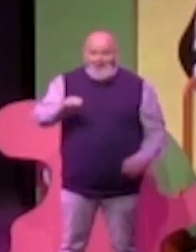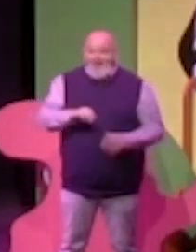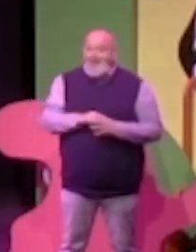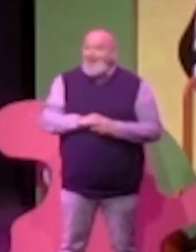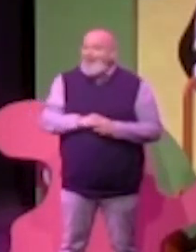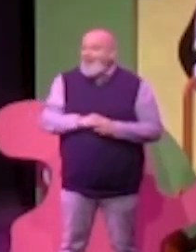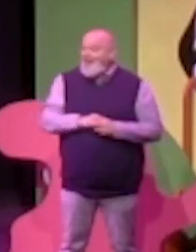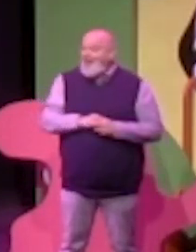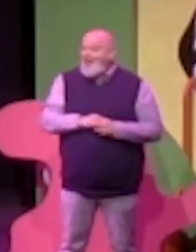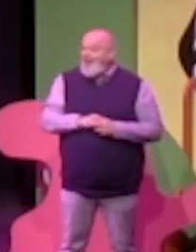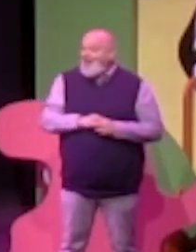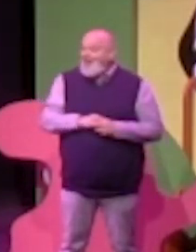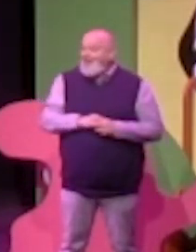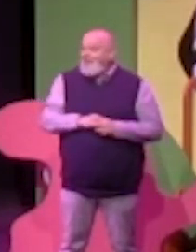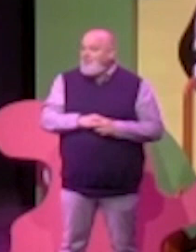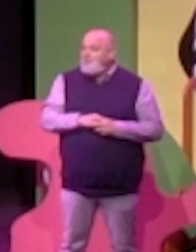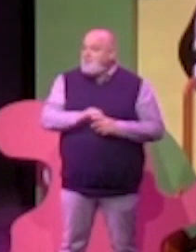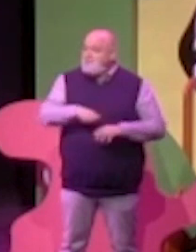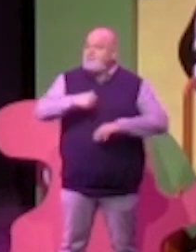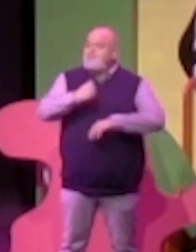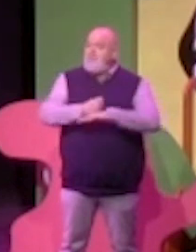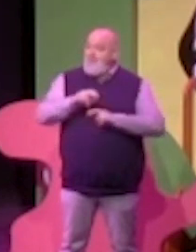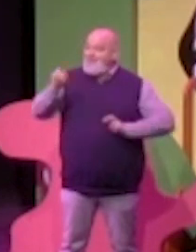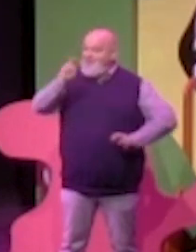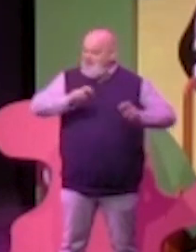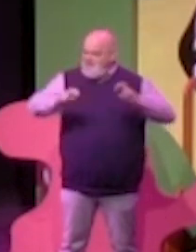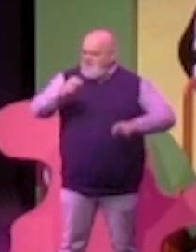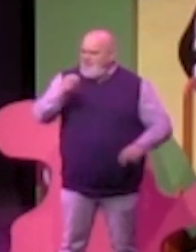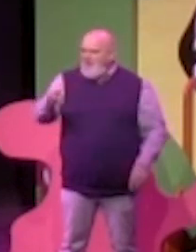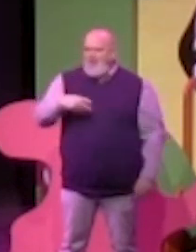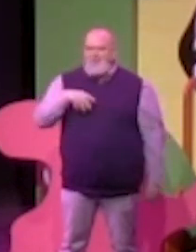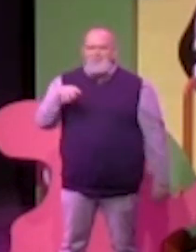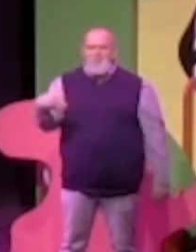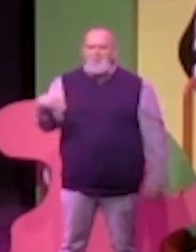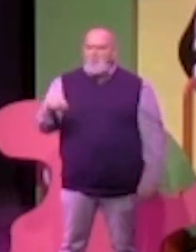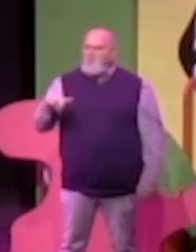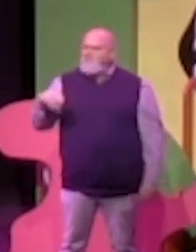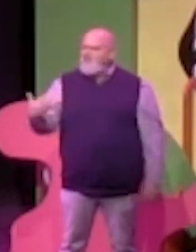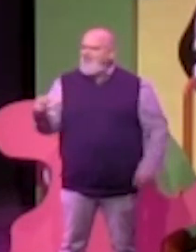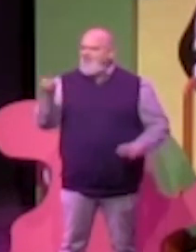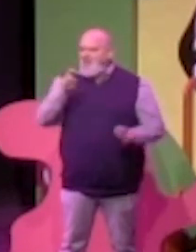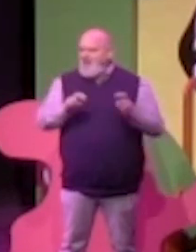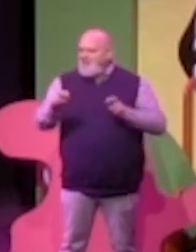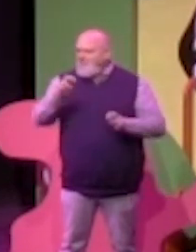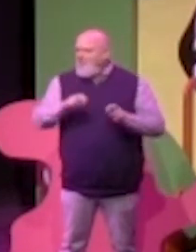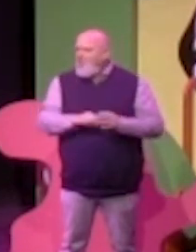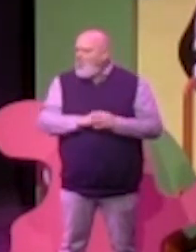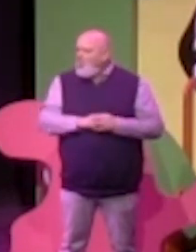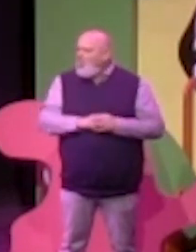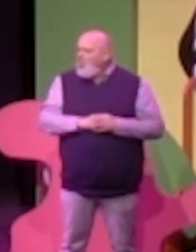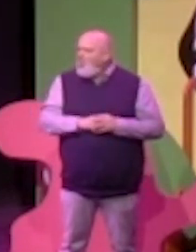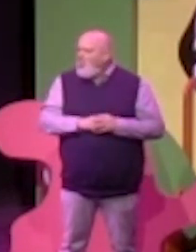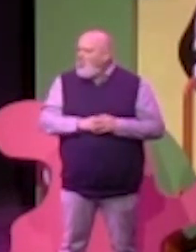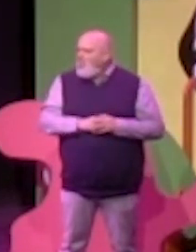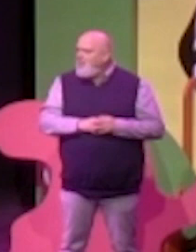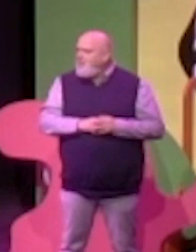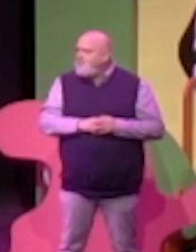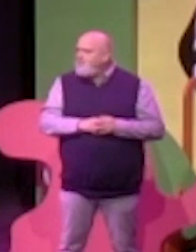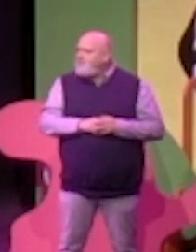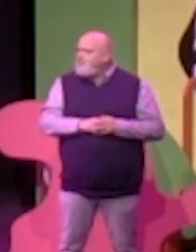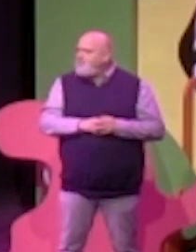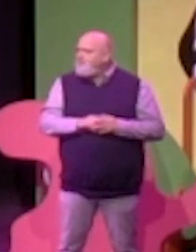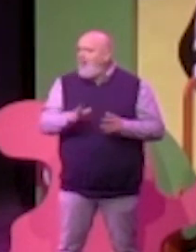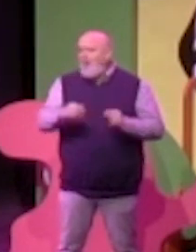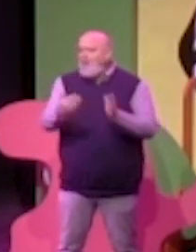a festival there. It'll be my fifth one, putting a festival there.